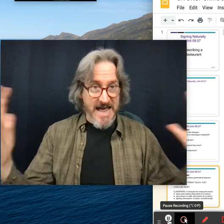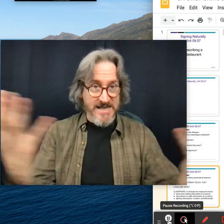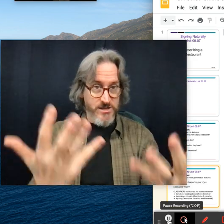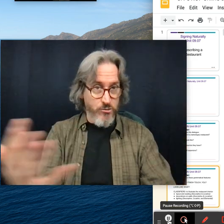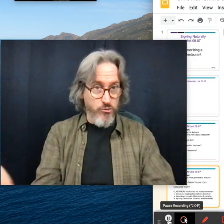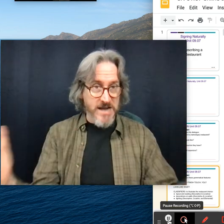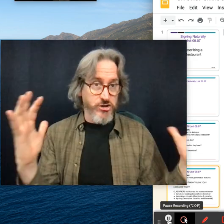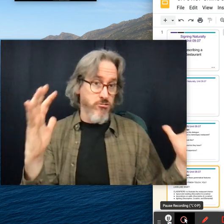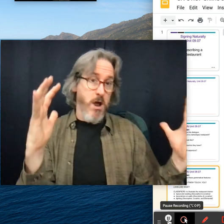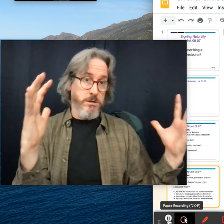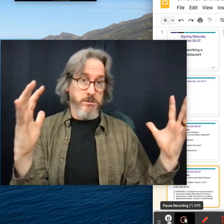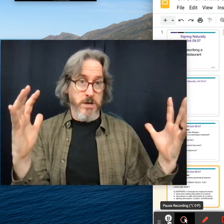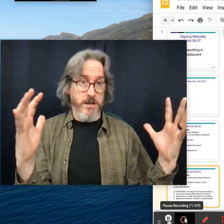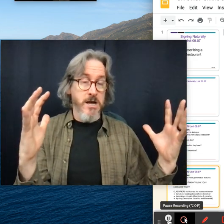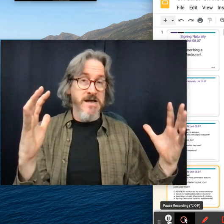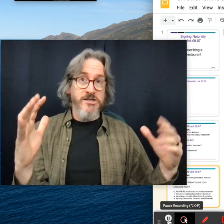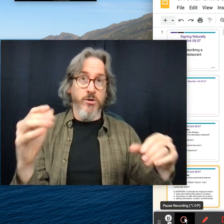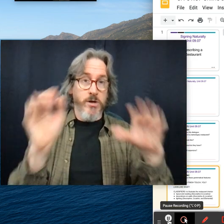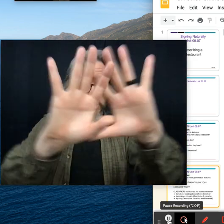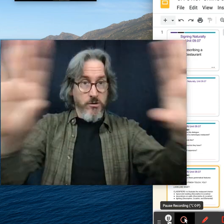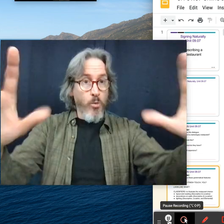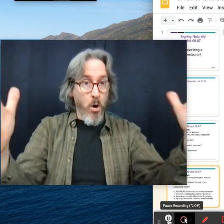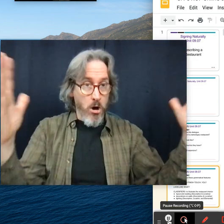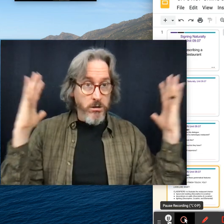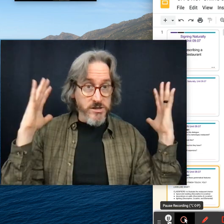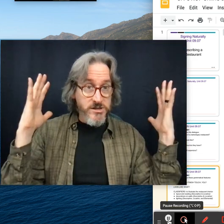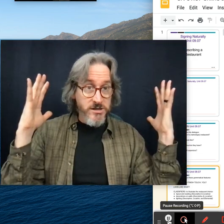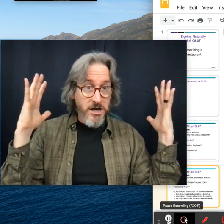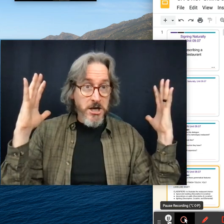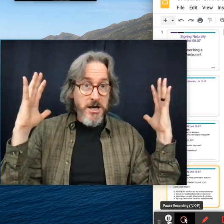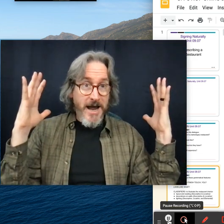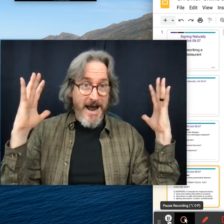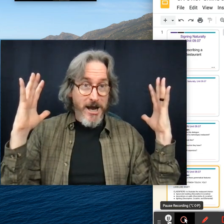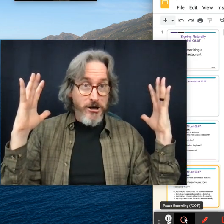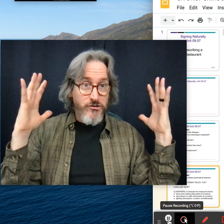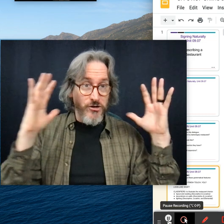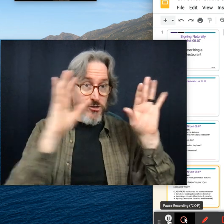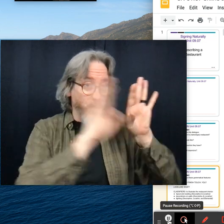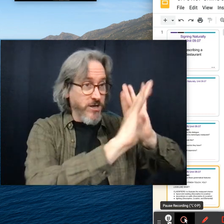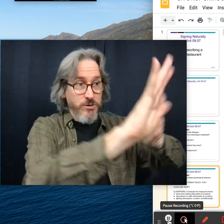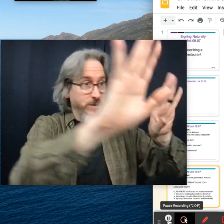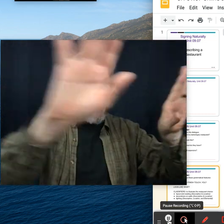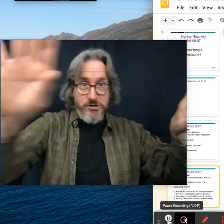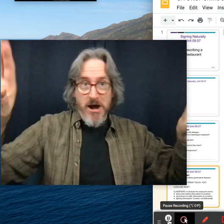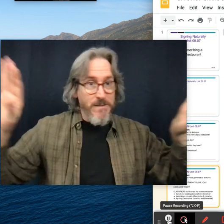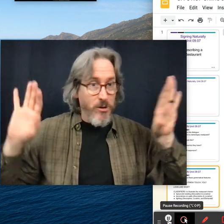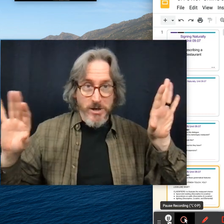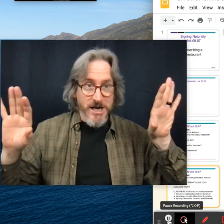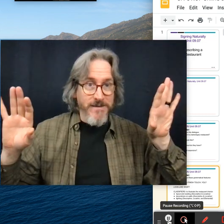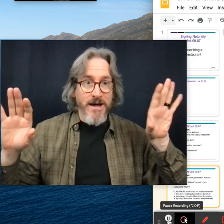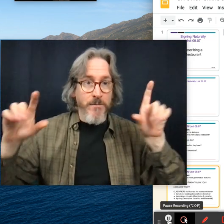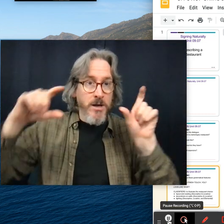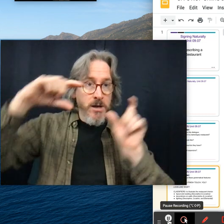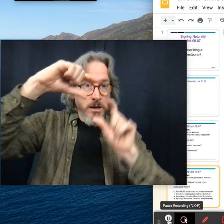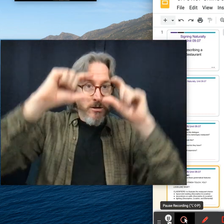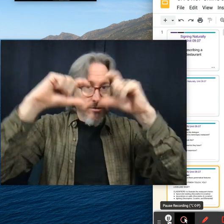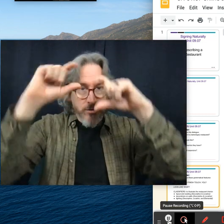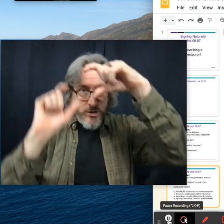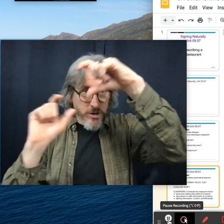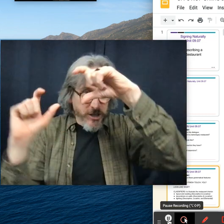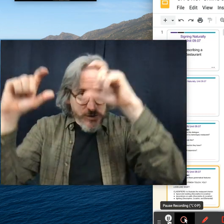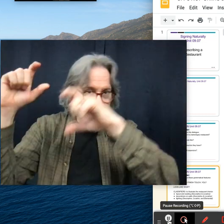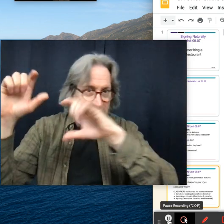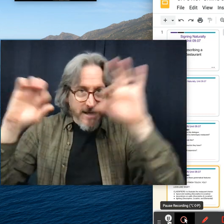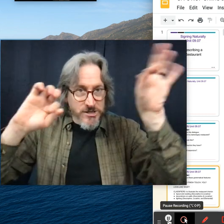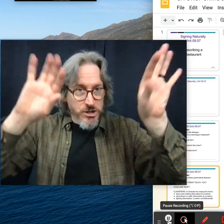landscape using your signing space as the restaurant, right? So here are the walls, and you're going to be describing what's on them.